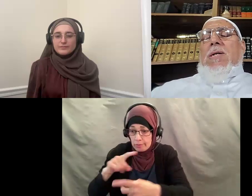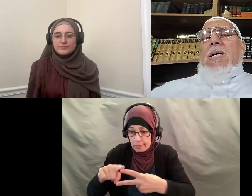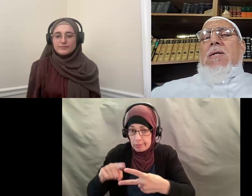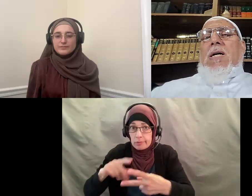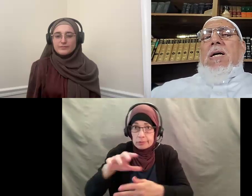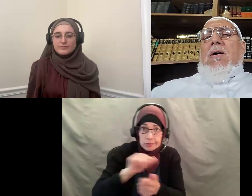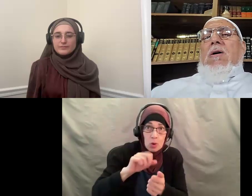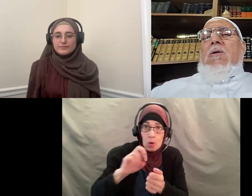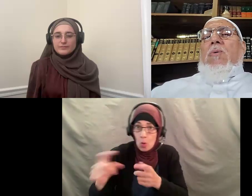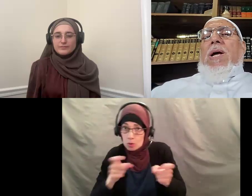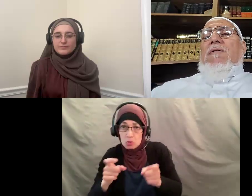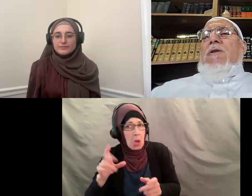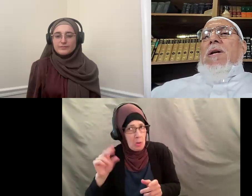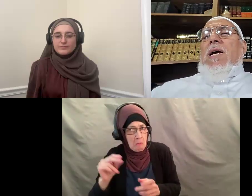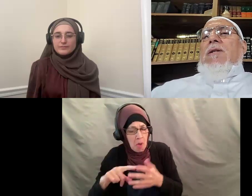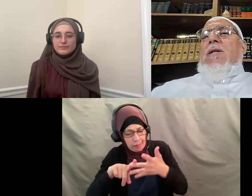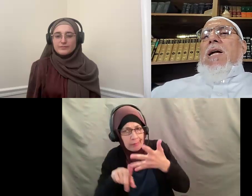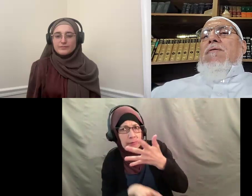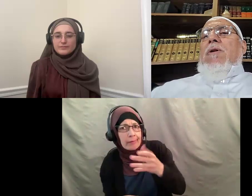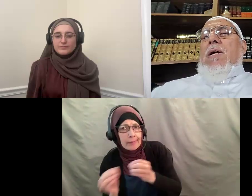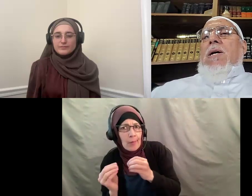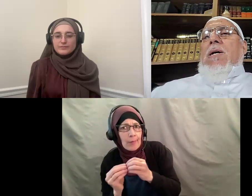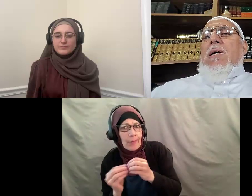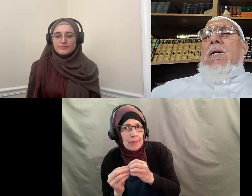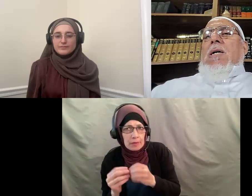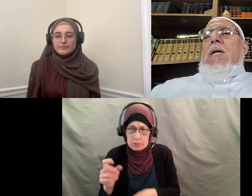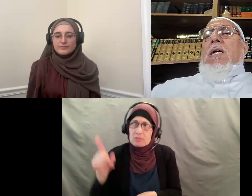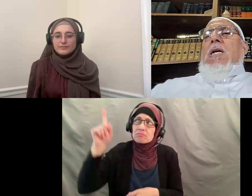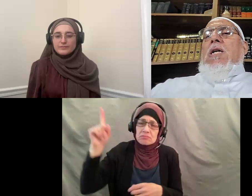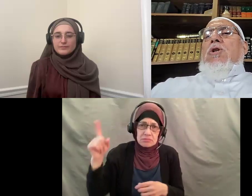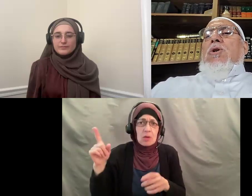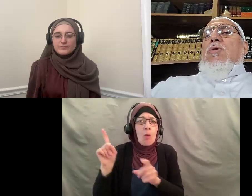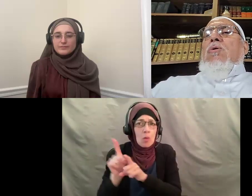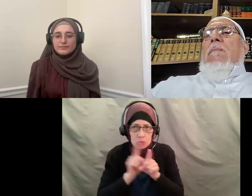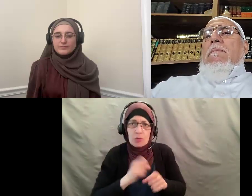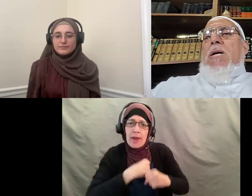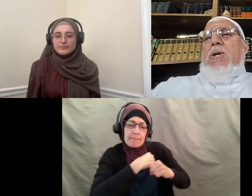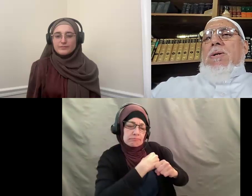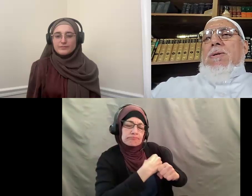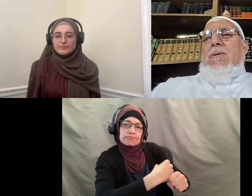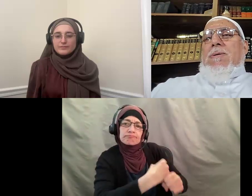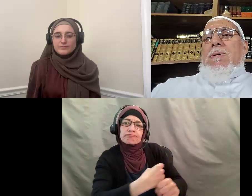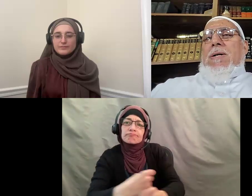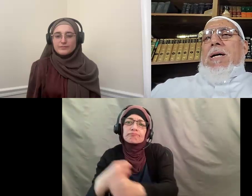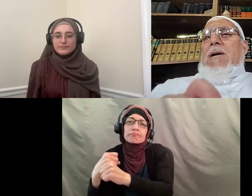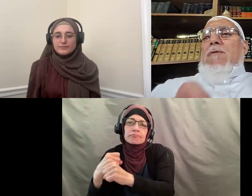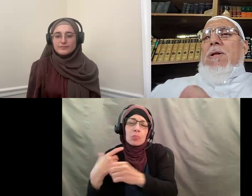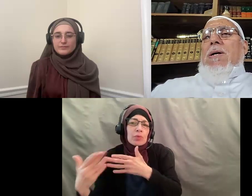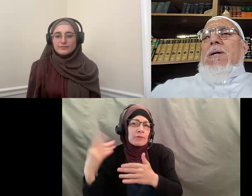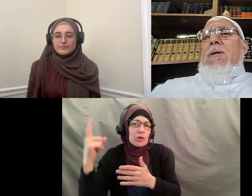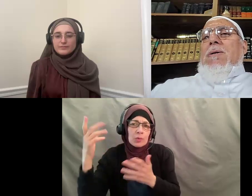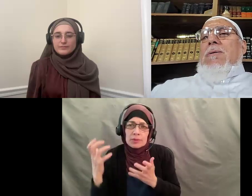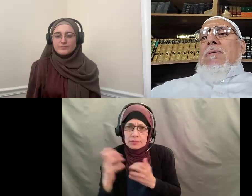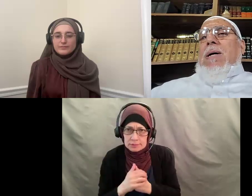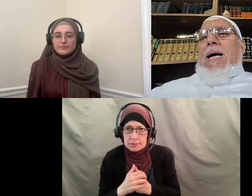So it says, we have created everything in due measures.